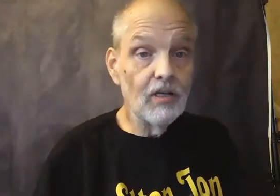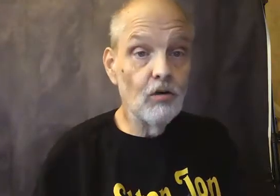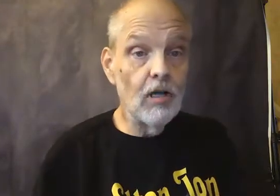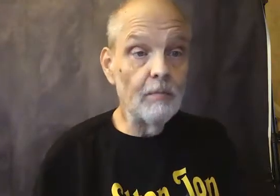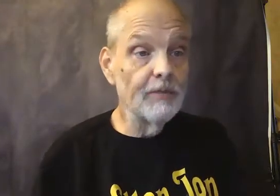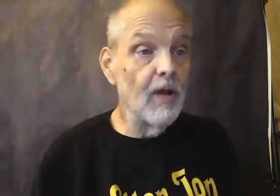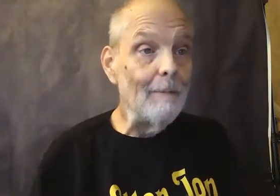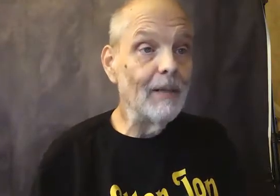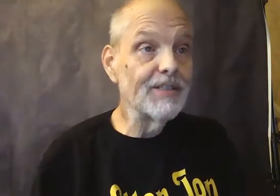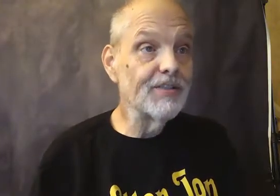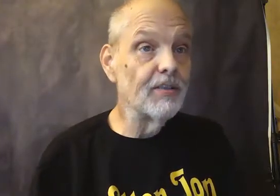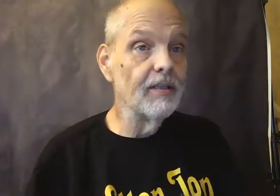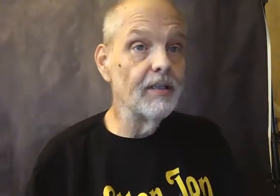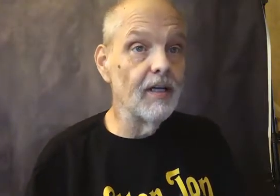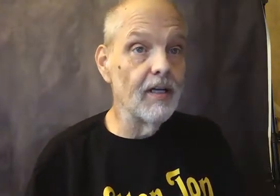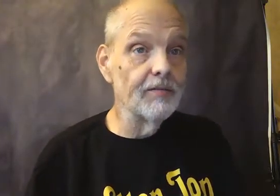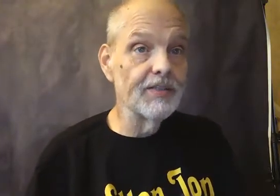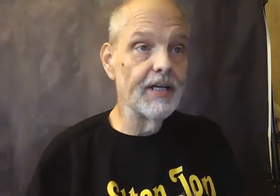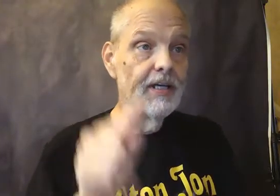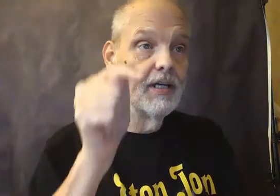Growing up, my sister loved to say,